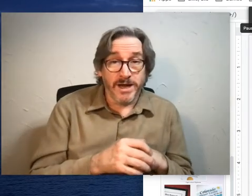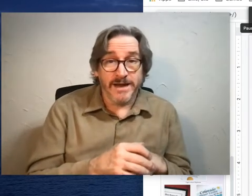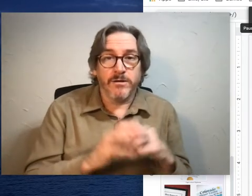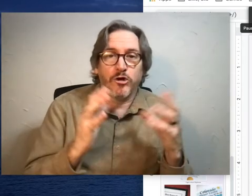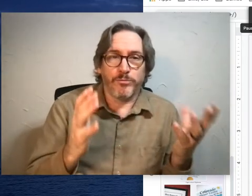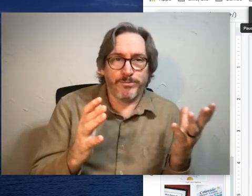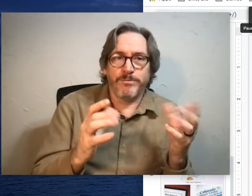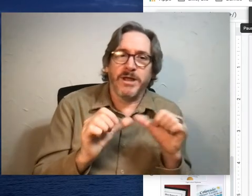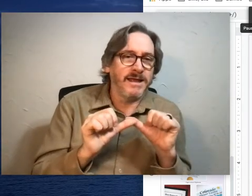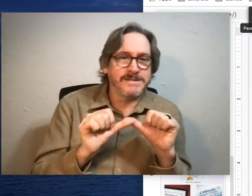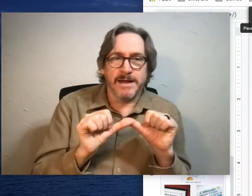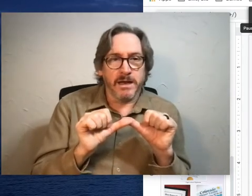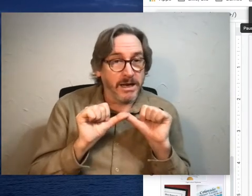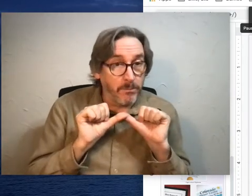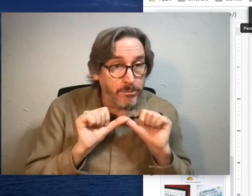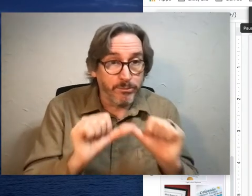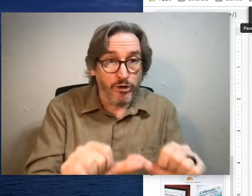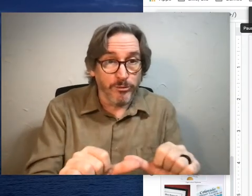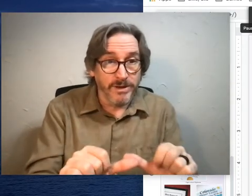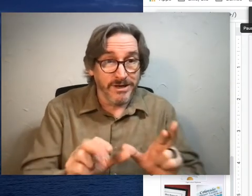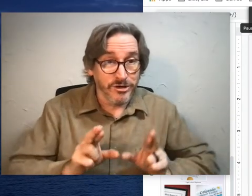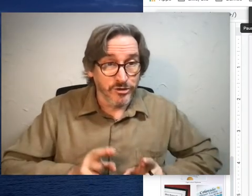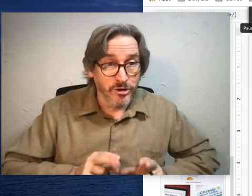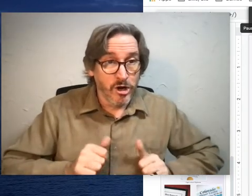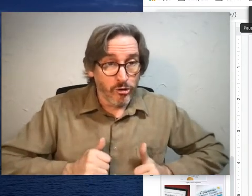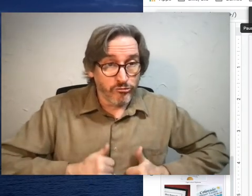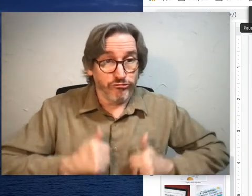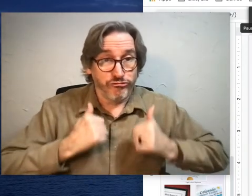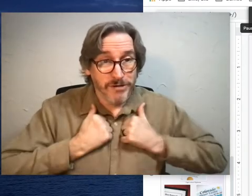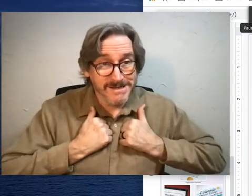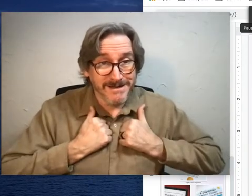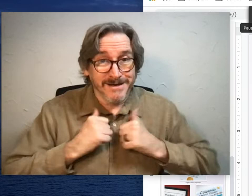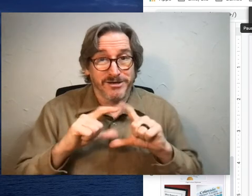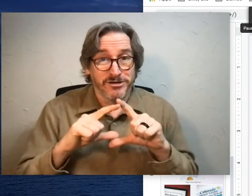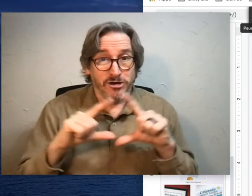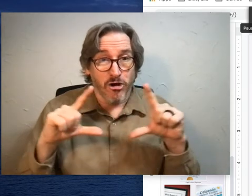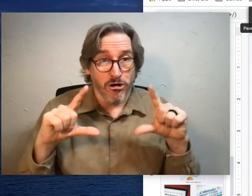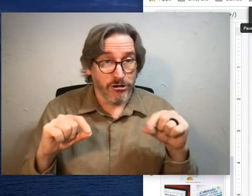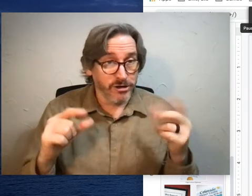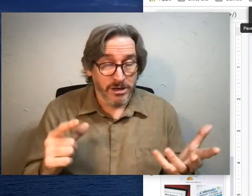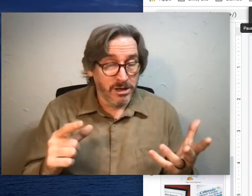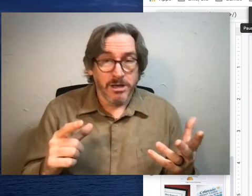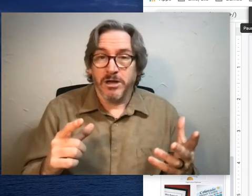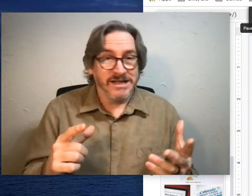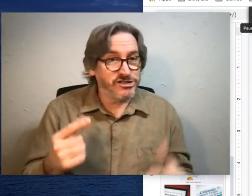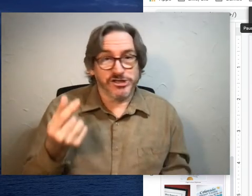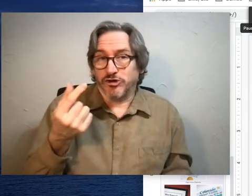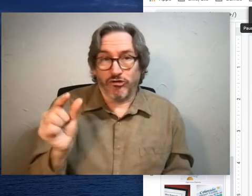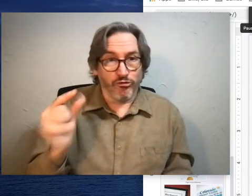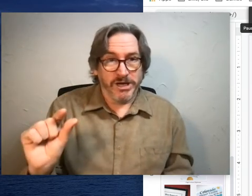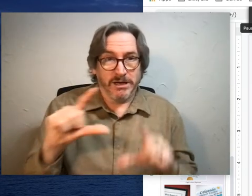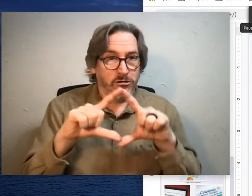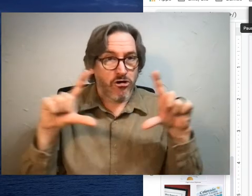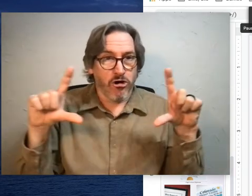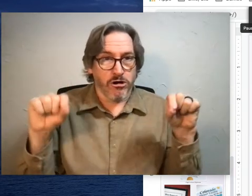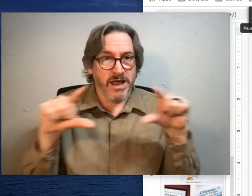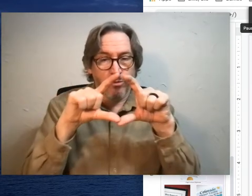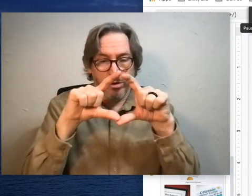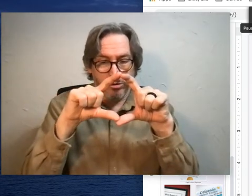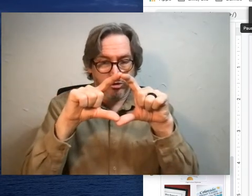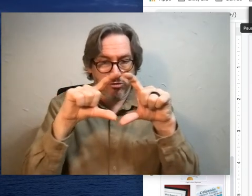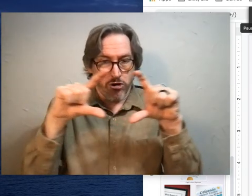So again, it's not like permanent resident card. It's just green